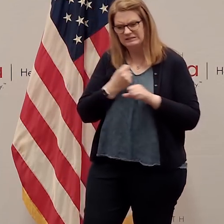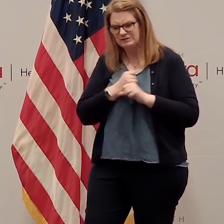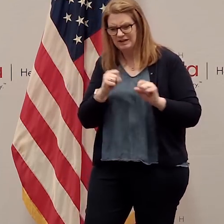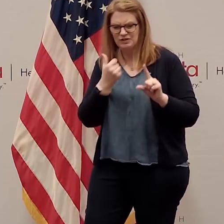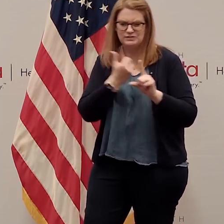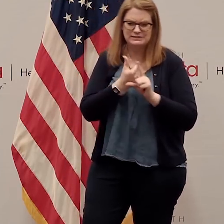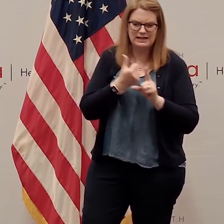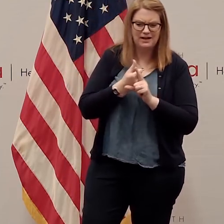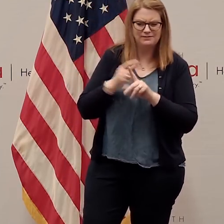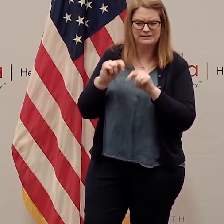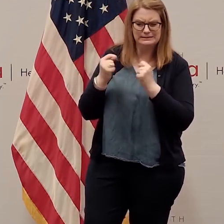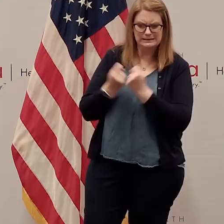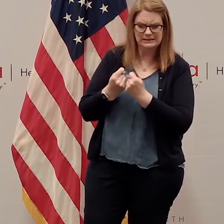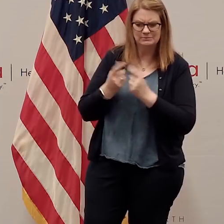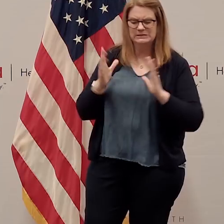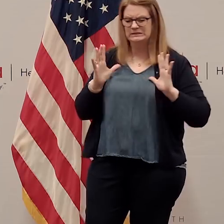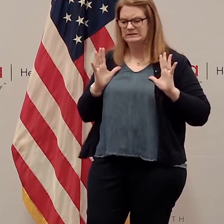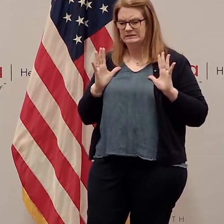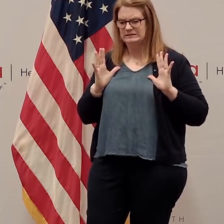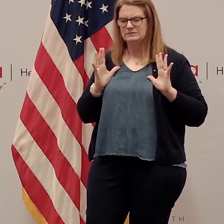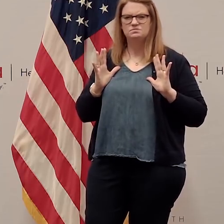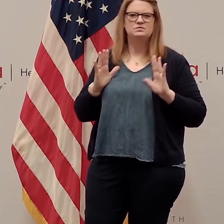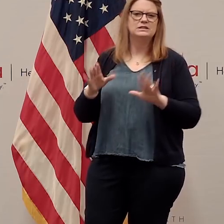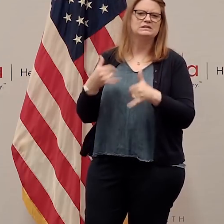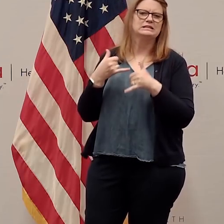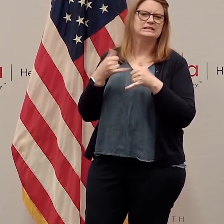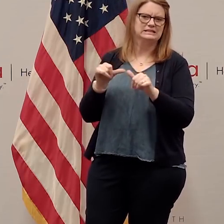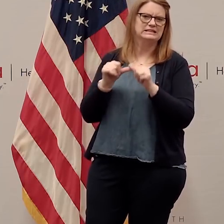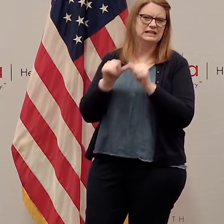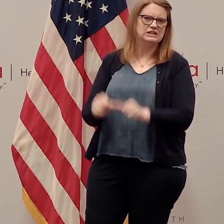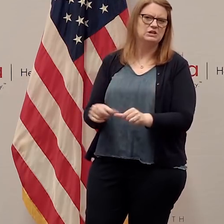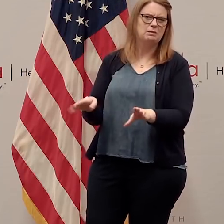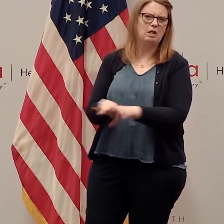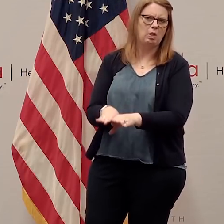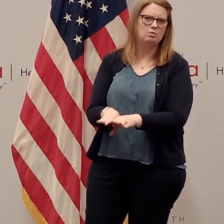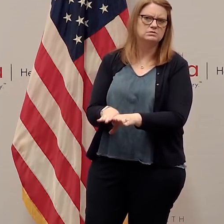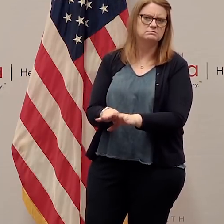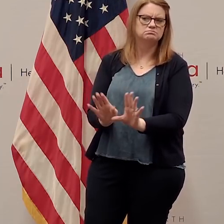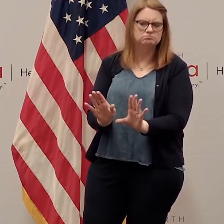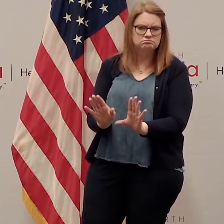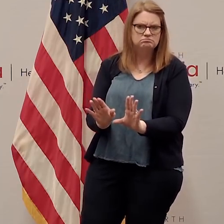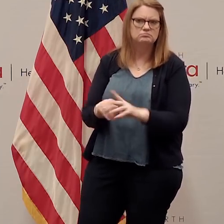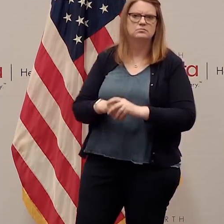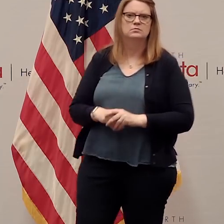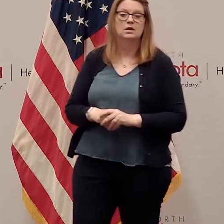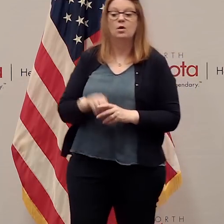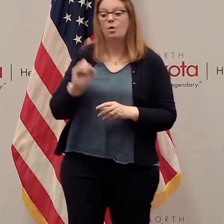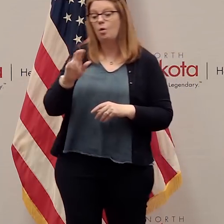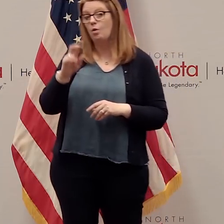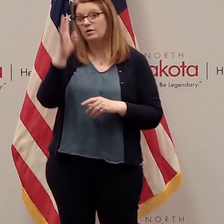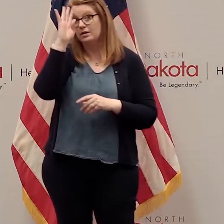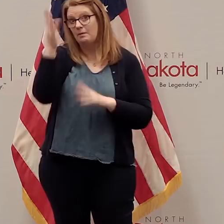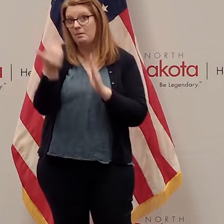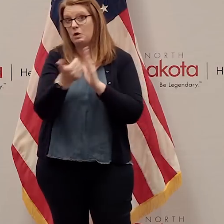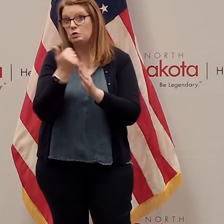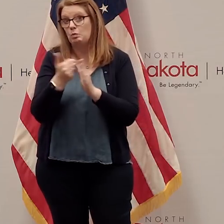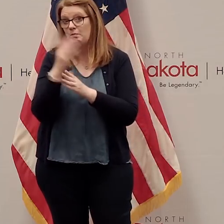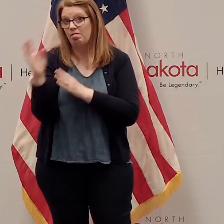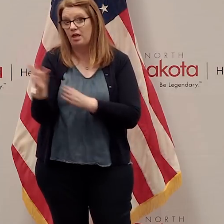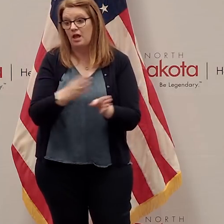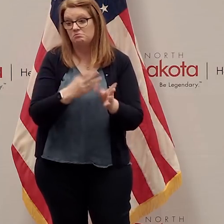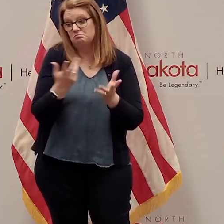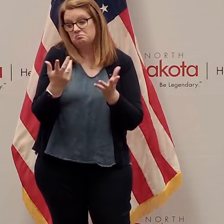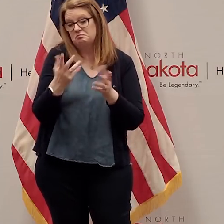team members, or others, you can choose to not reopen, or of course you can choose at any time to come up with a new business model that might allow you